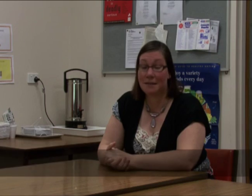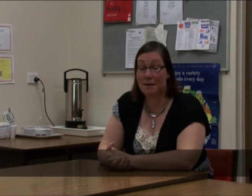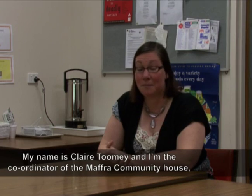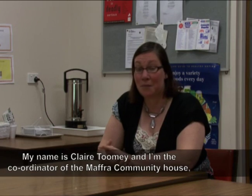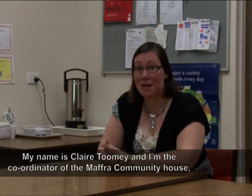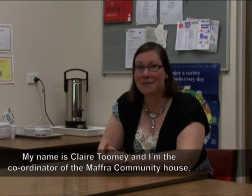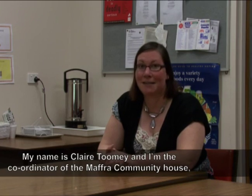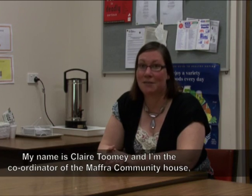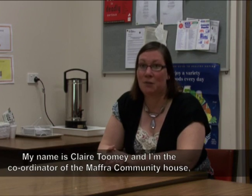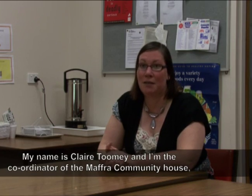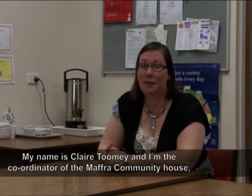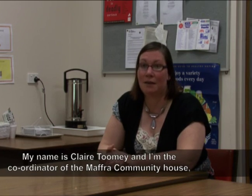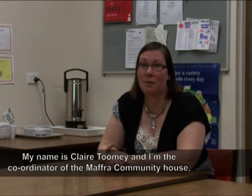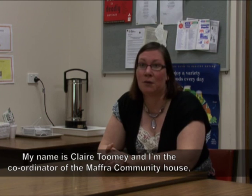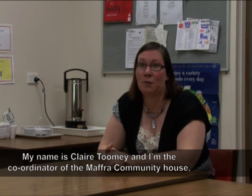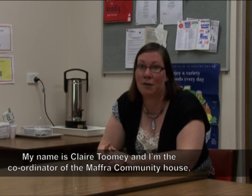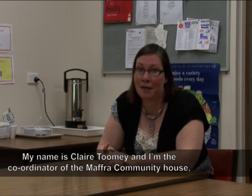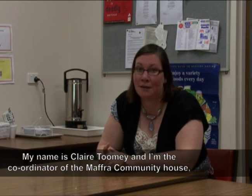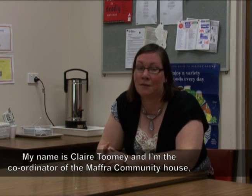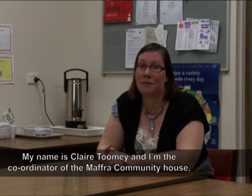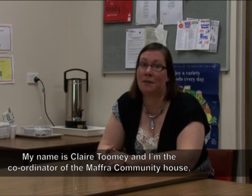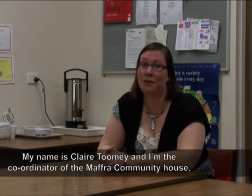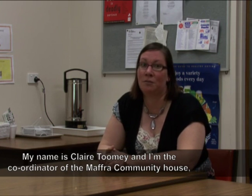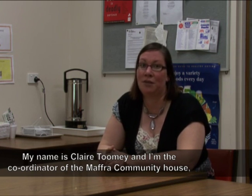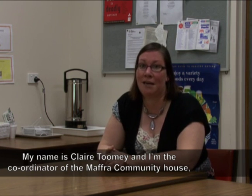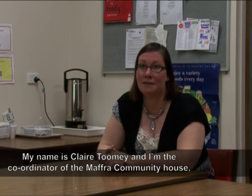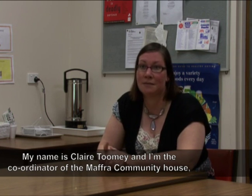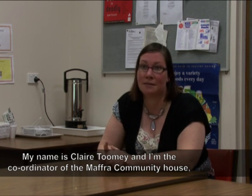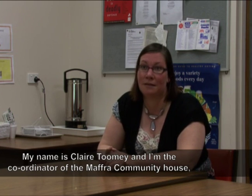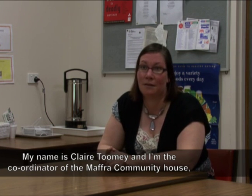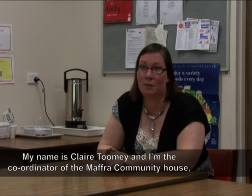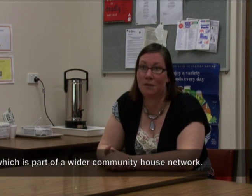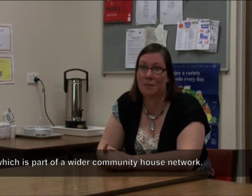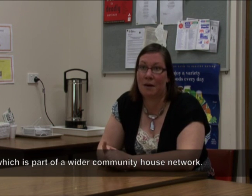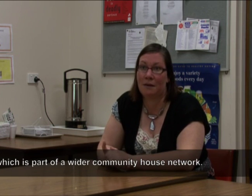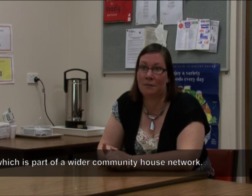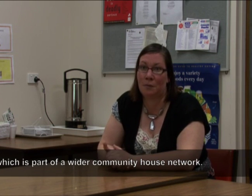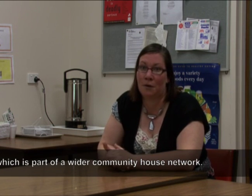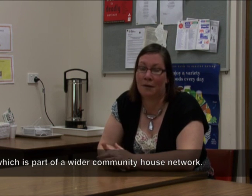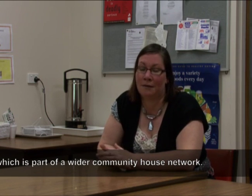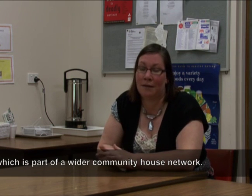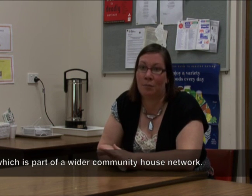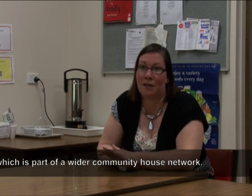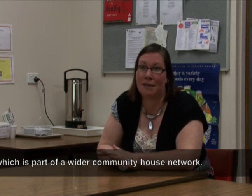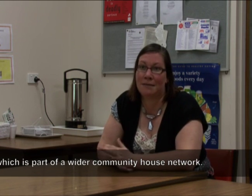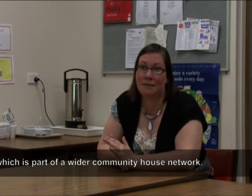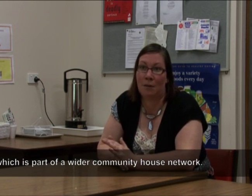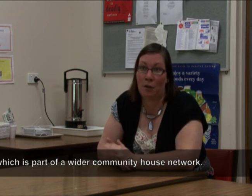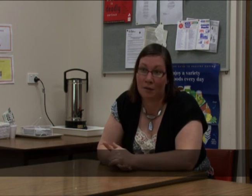Yes, my name's Claire Toomey and I'm the coordinator of the Maffra Community House, which is part of a wider neighbourhood house network.